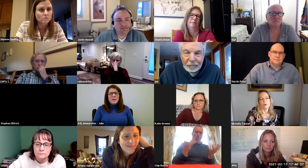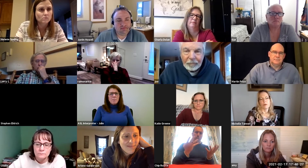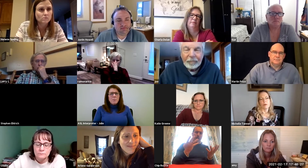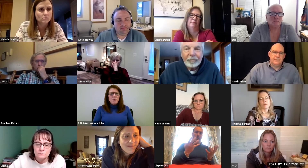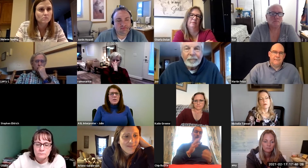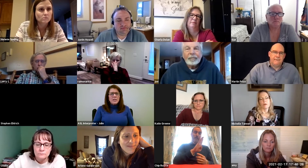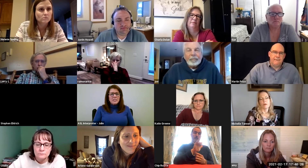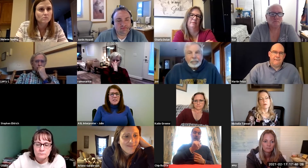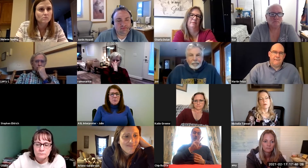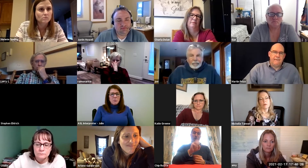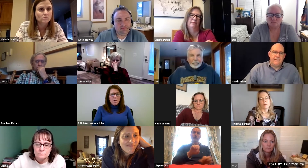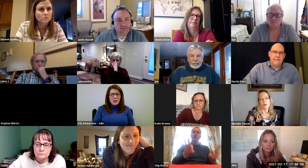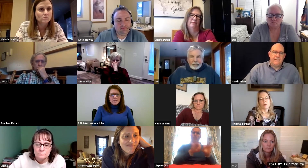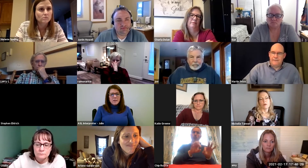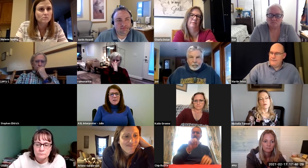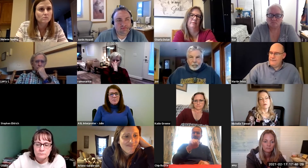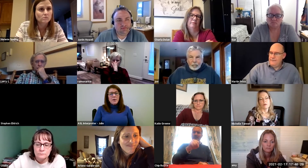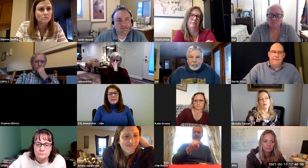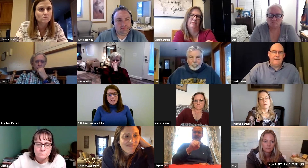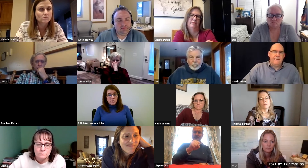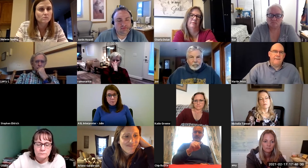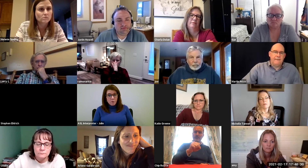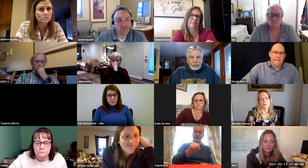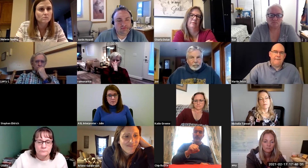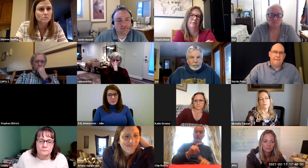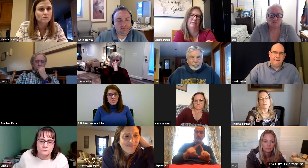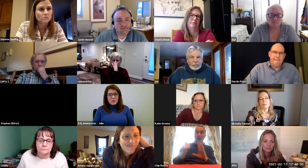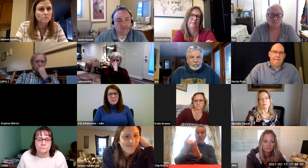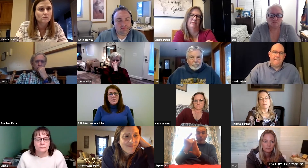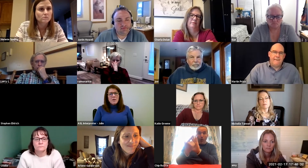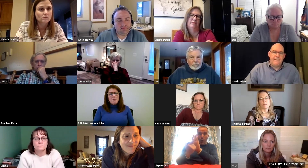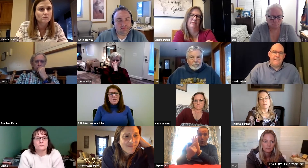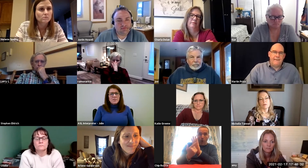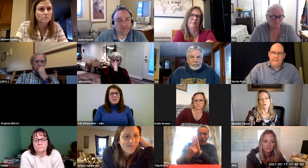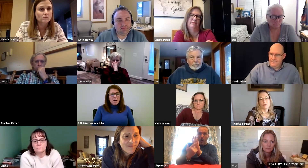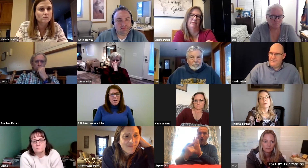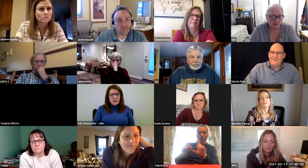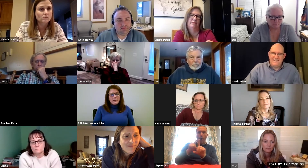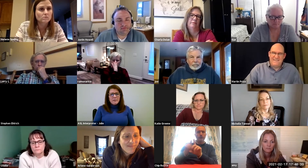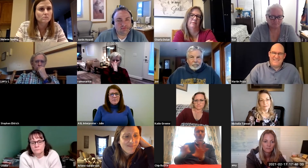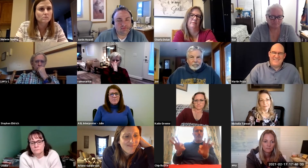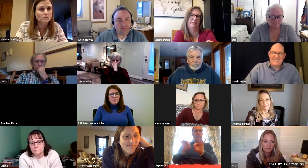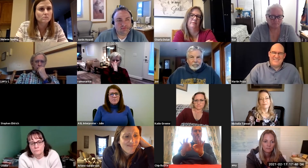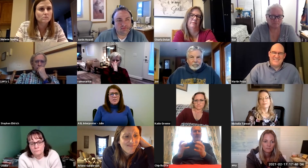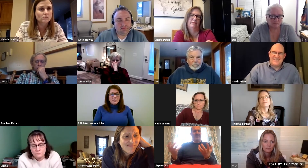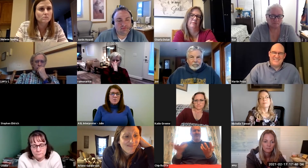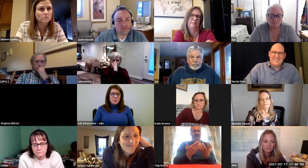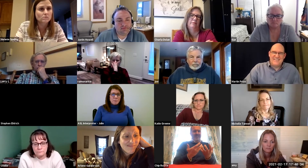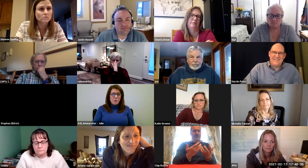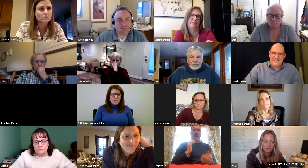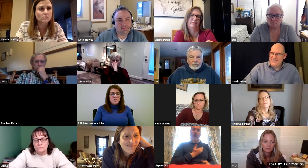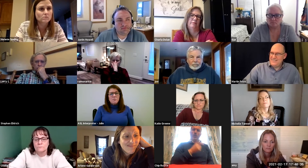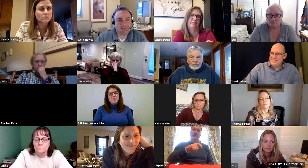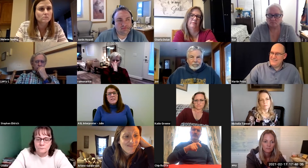we come up with what it is that we want? The bylaws are important, of course, but the law is